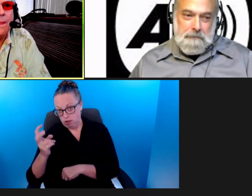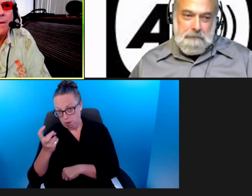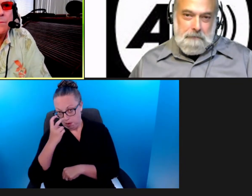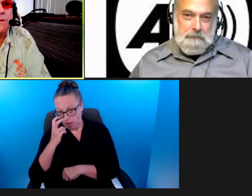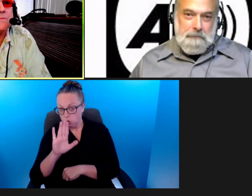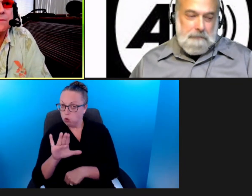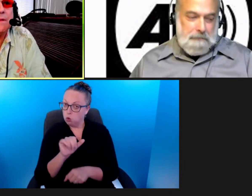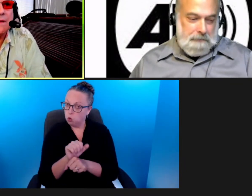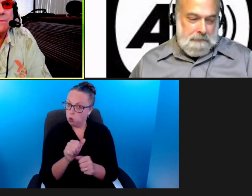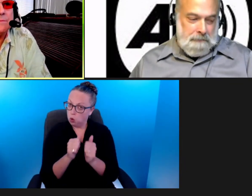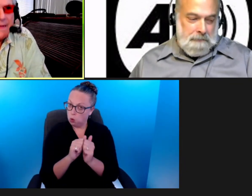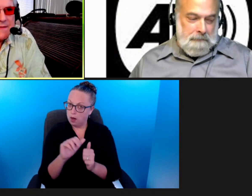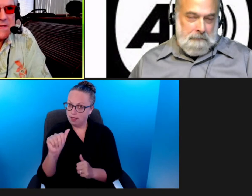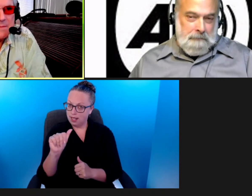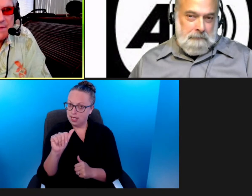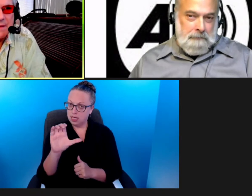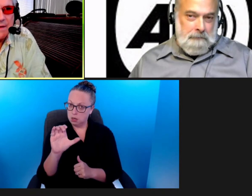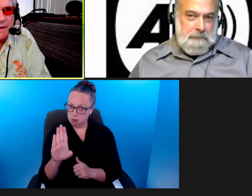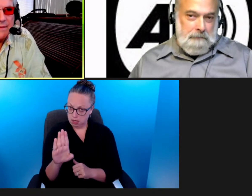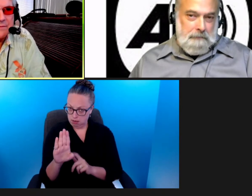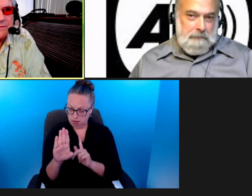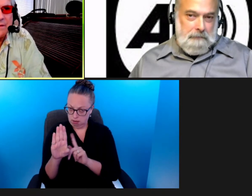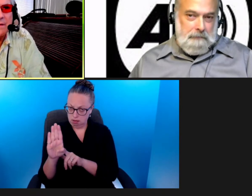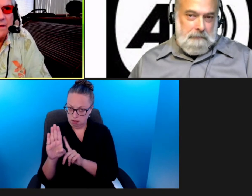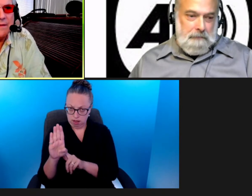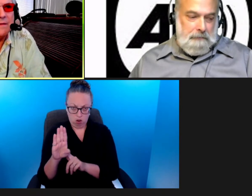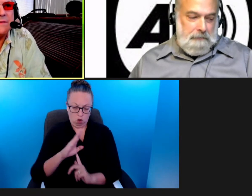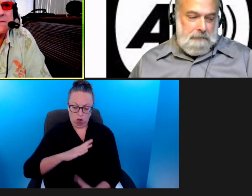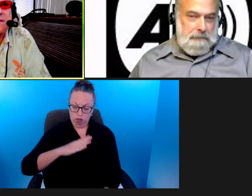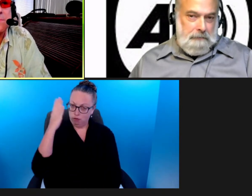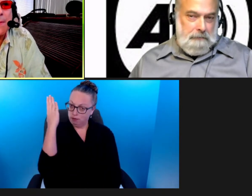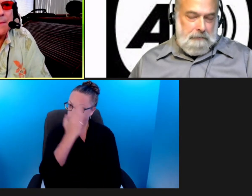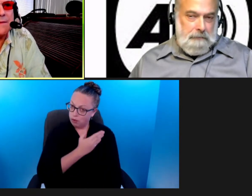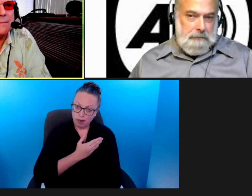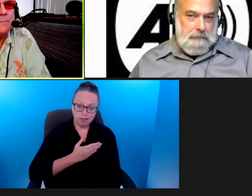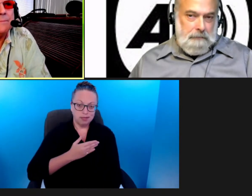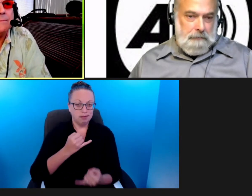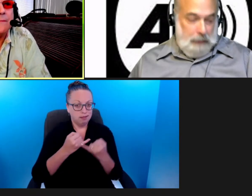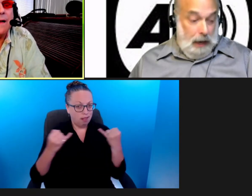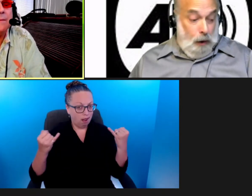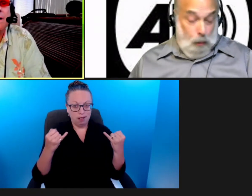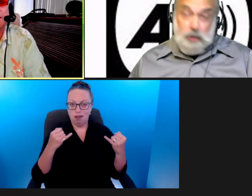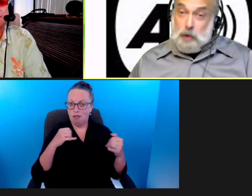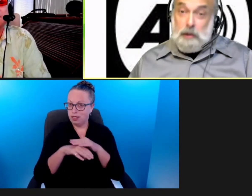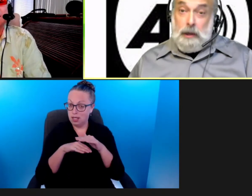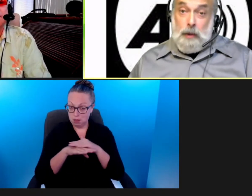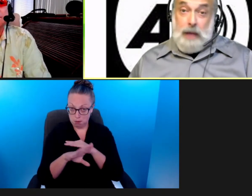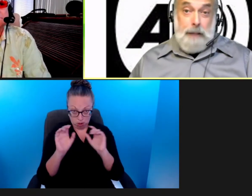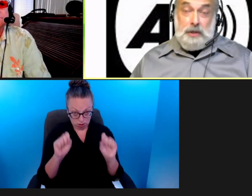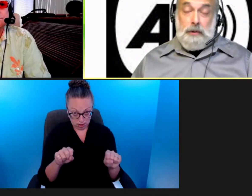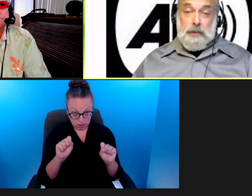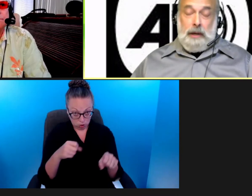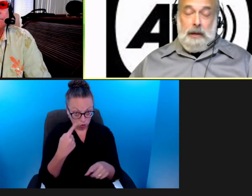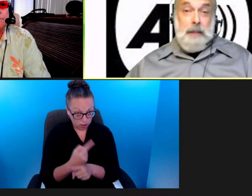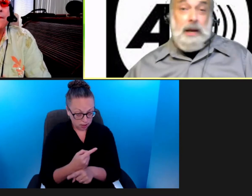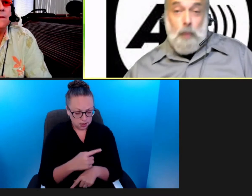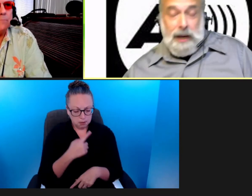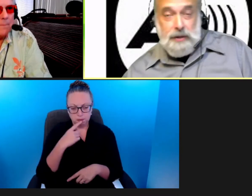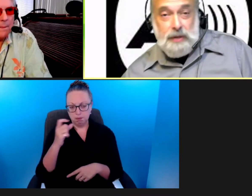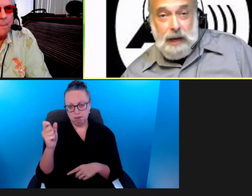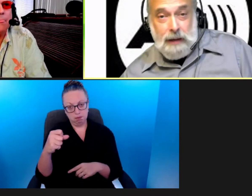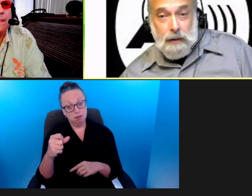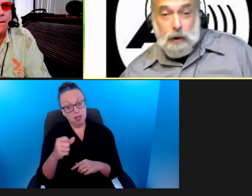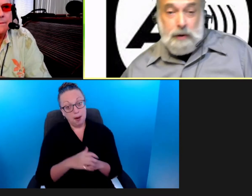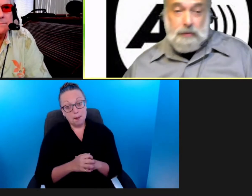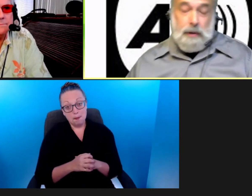ACB puts really ACB on the front line of accessibility. I'm But not. certainly with absolutely in many